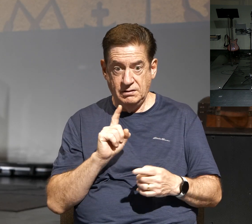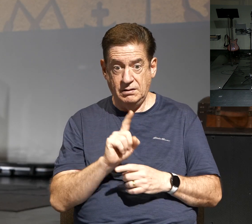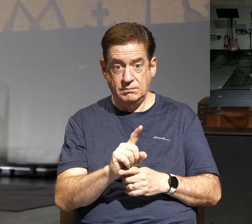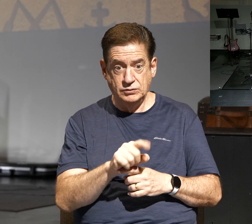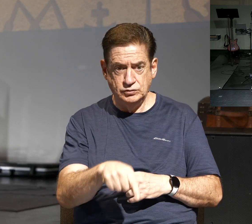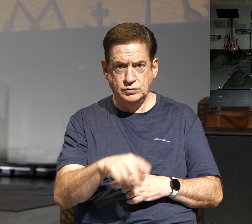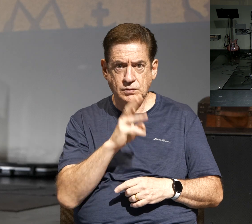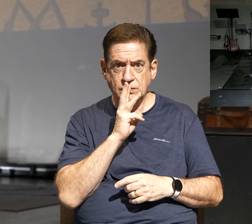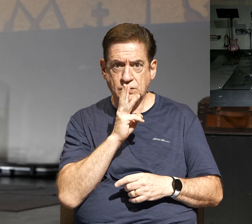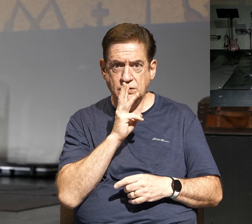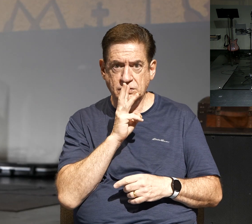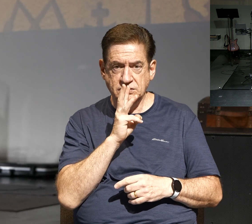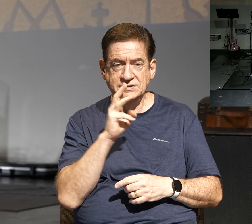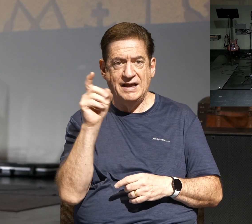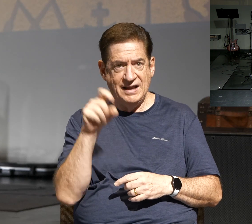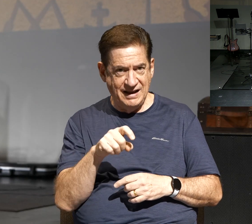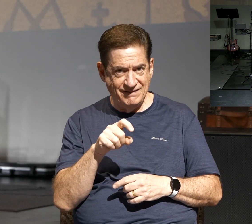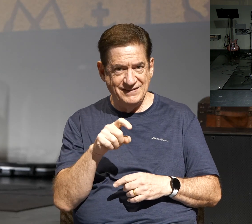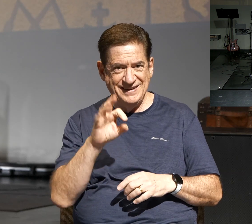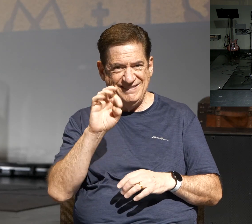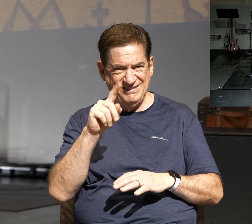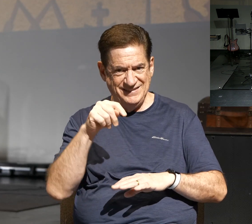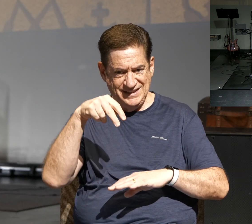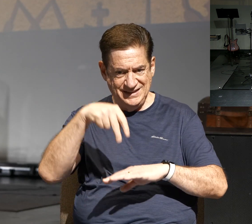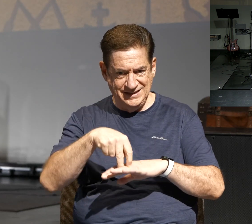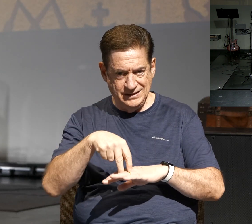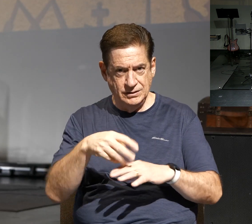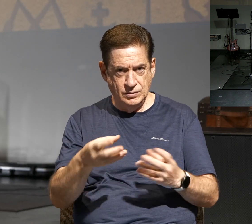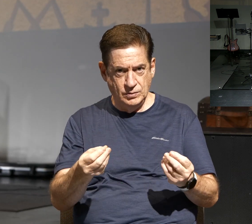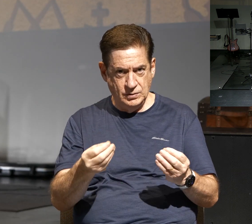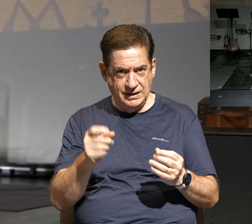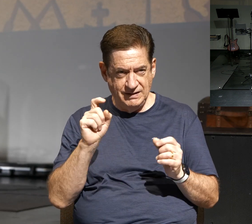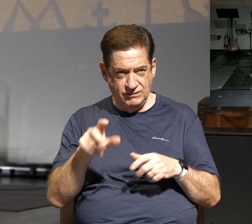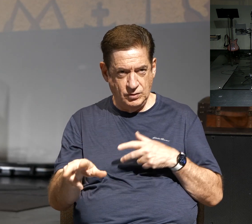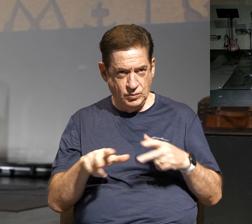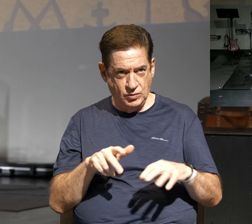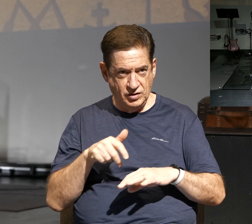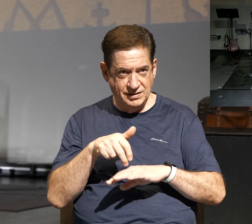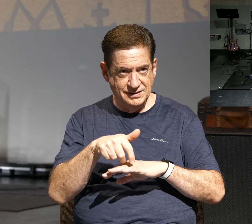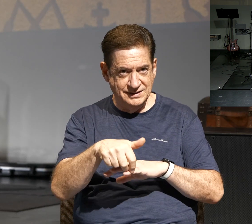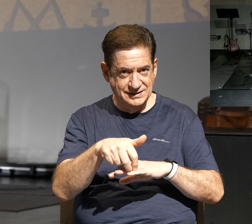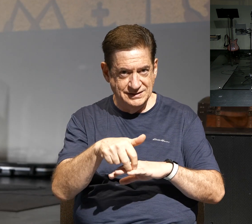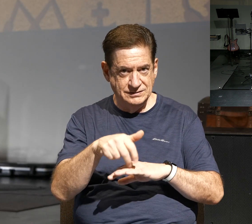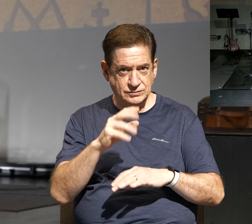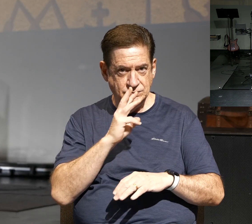waters, and they actually have to get their feet wet. They're going to have to walk out into the water.